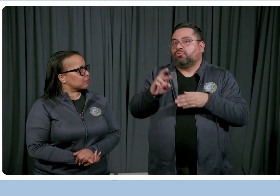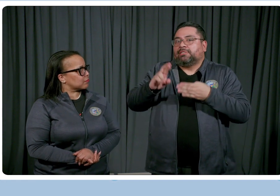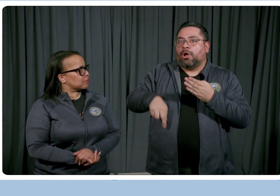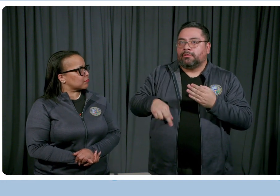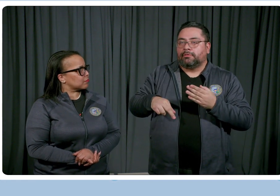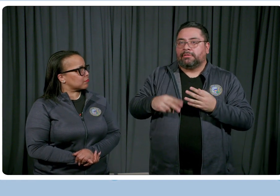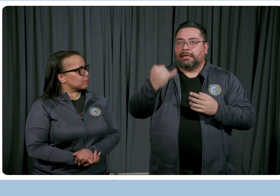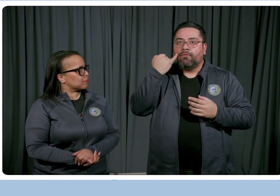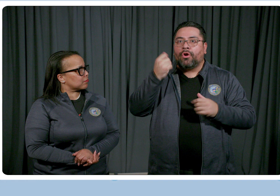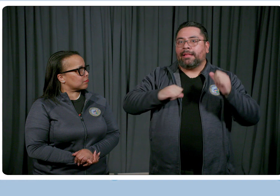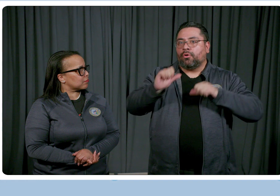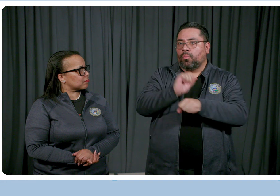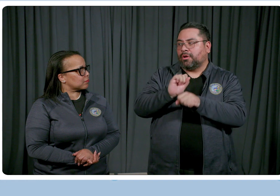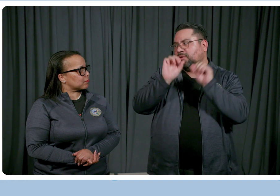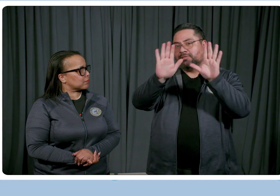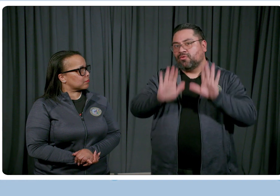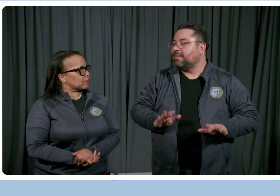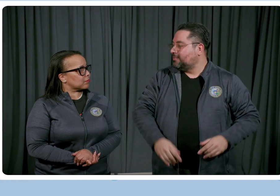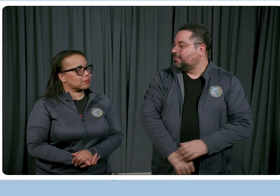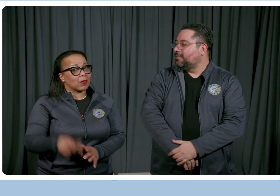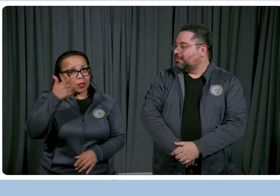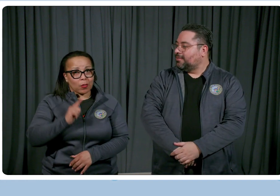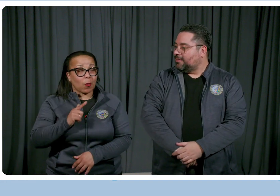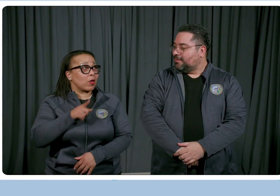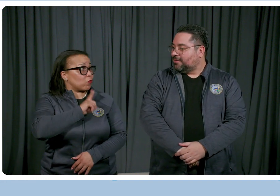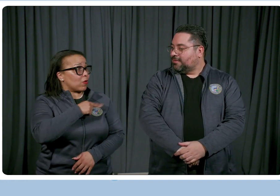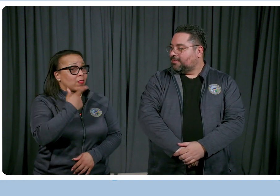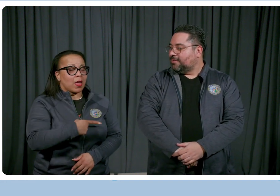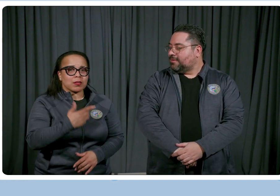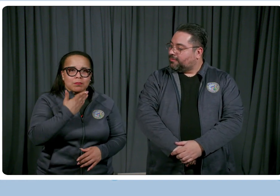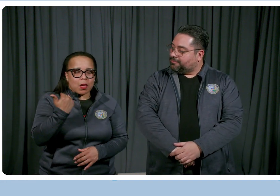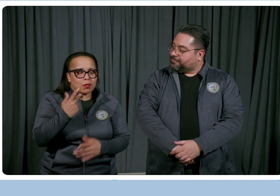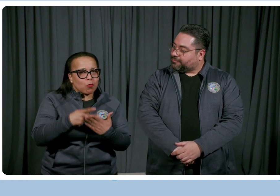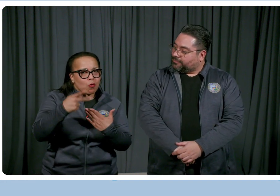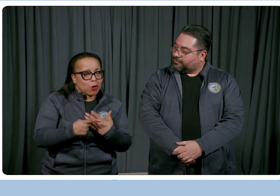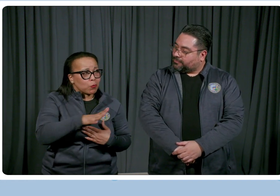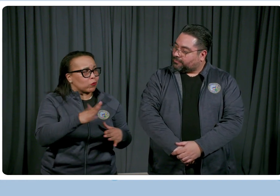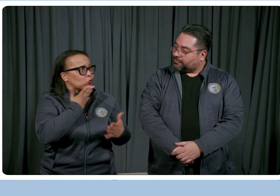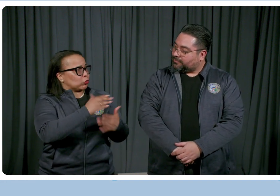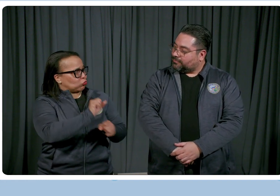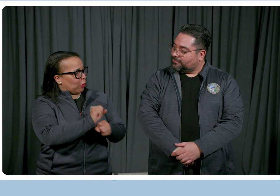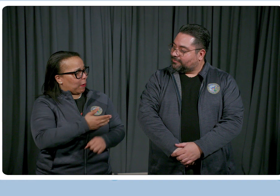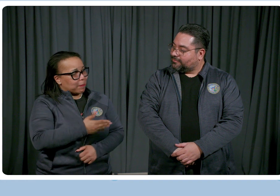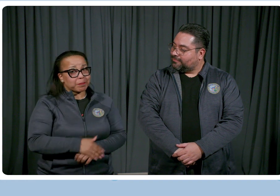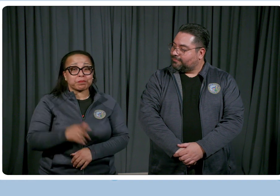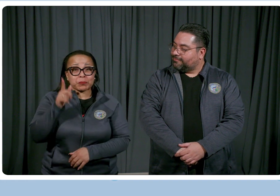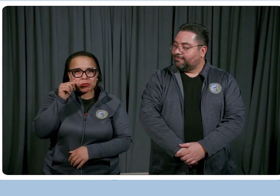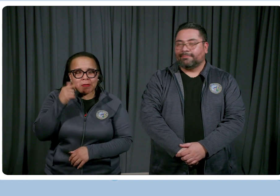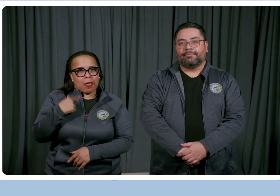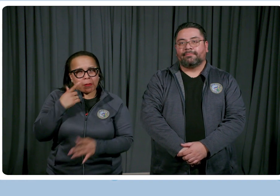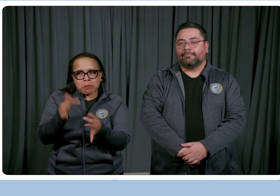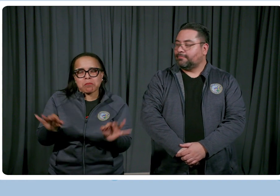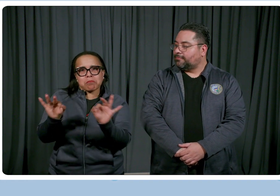outcome with looking at theater roles. So it was really great. Yeah, it's a great program. You've done an excellent job. Yeah, I think